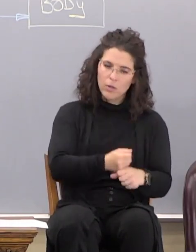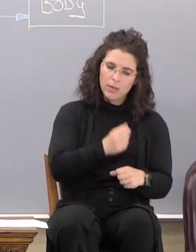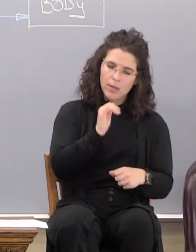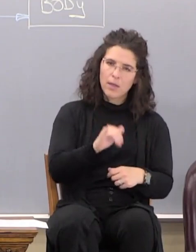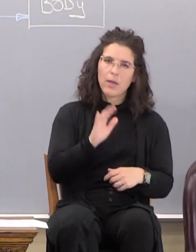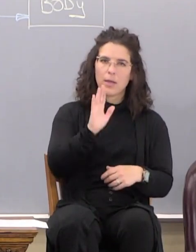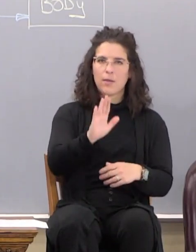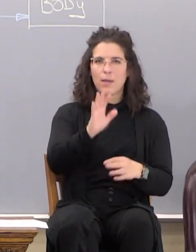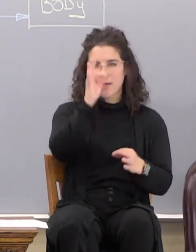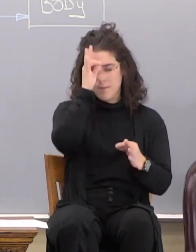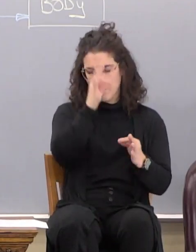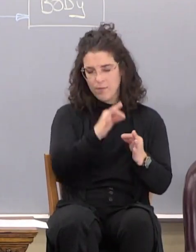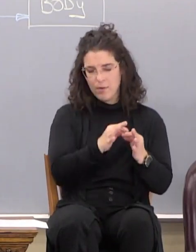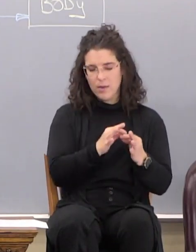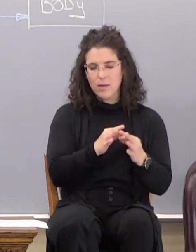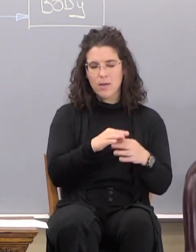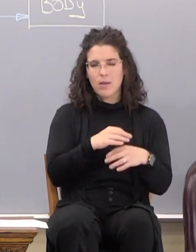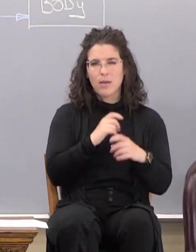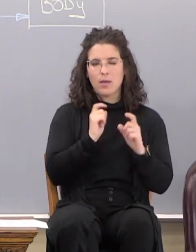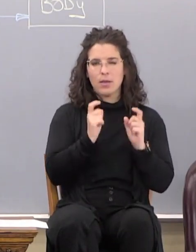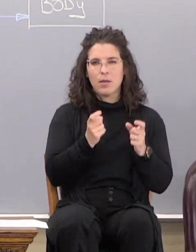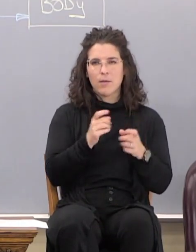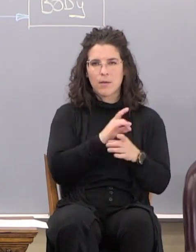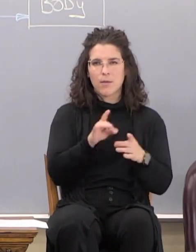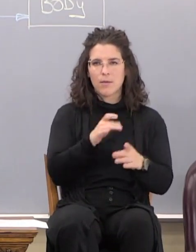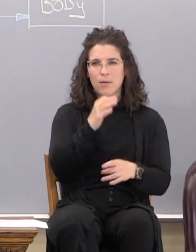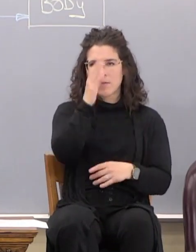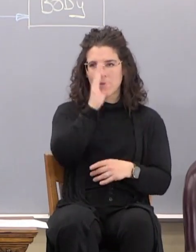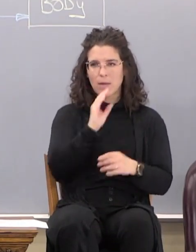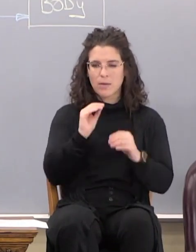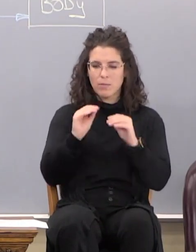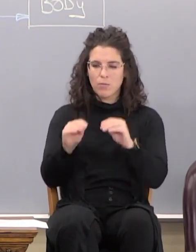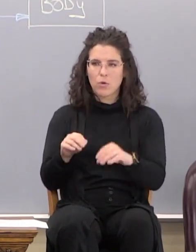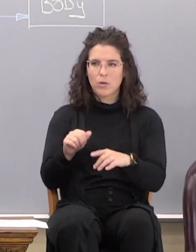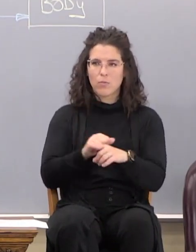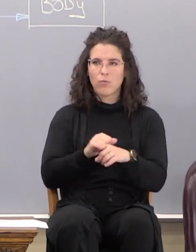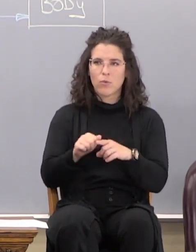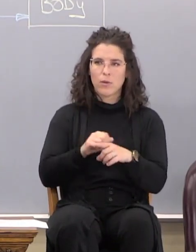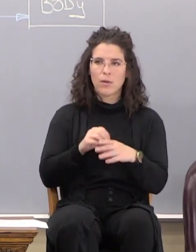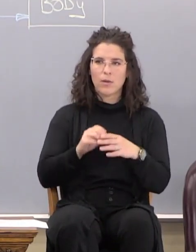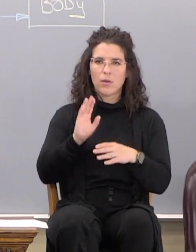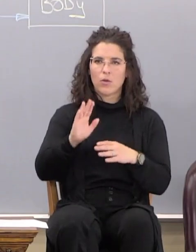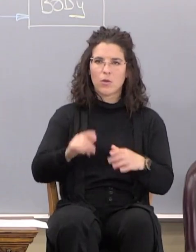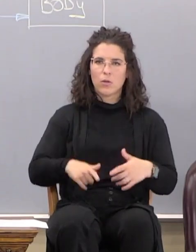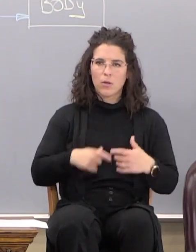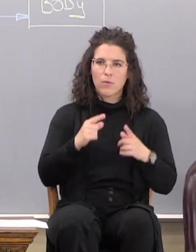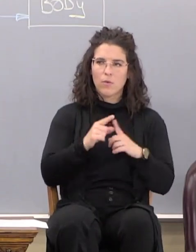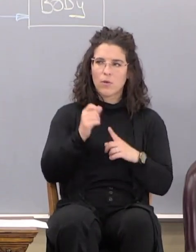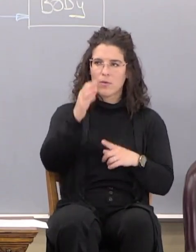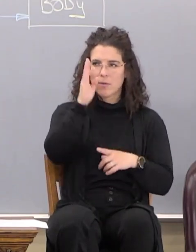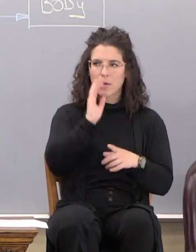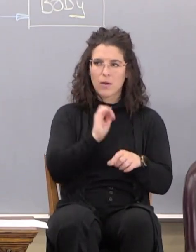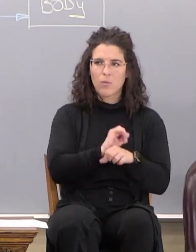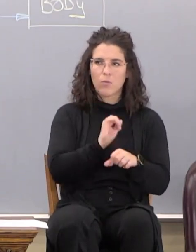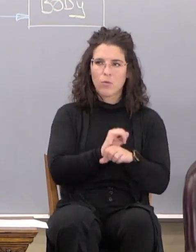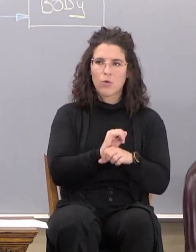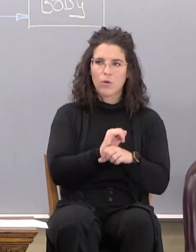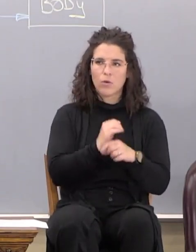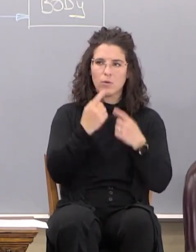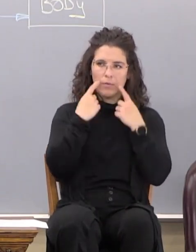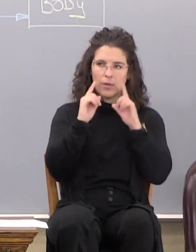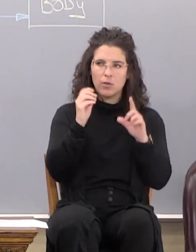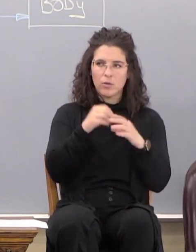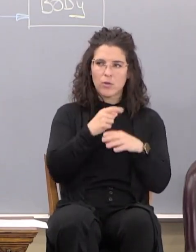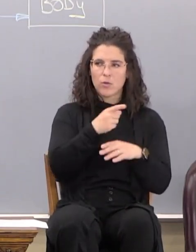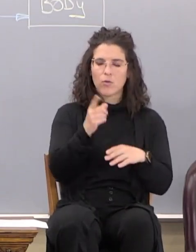faith enabling the Spirit of God to put it into practice in your life. The Word of God works effectually in you that believe. That word work there,